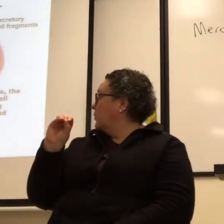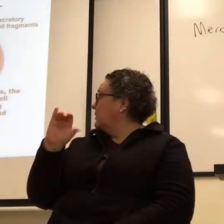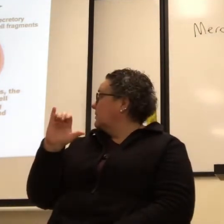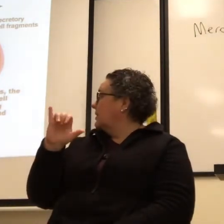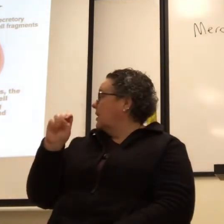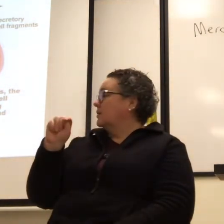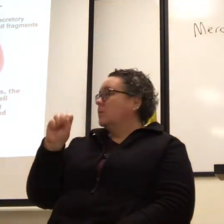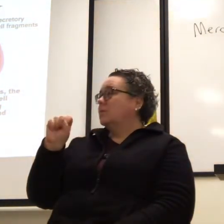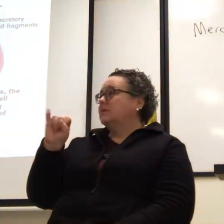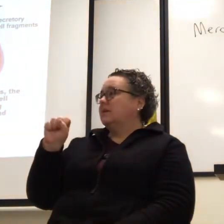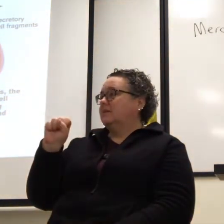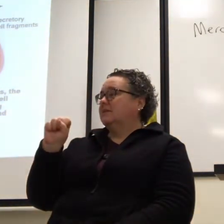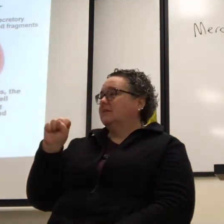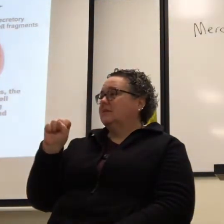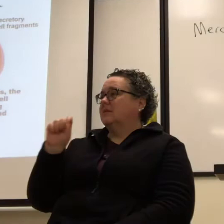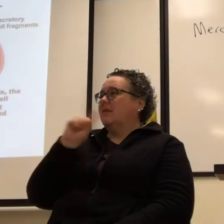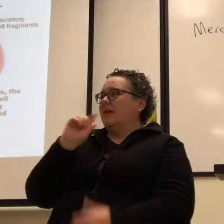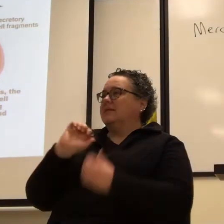by